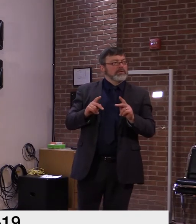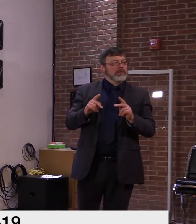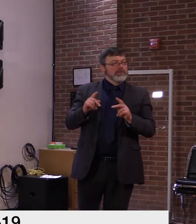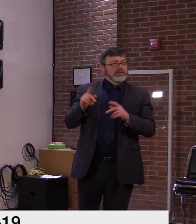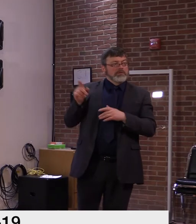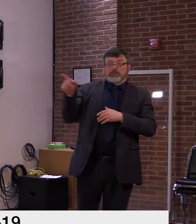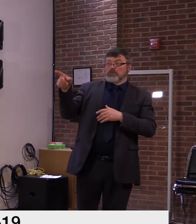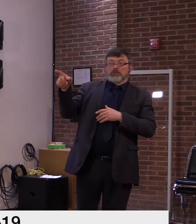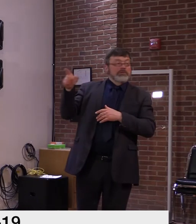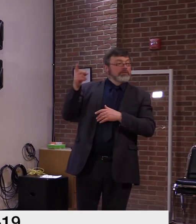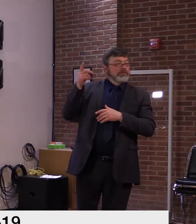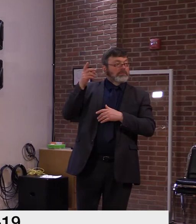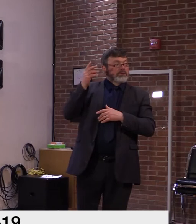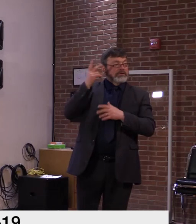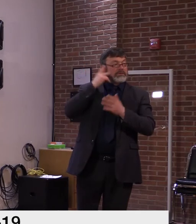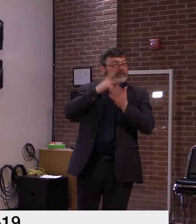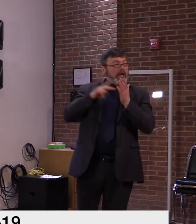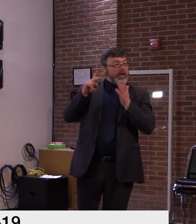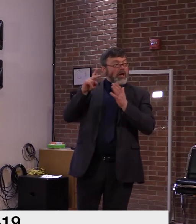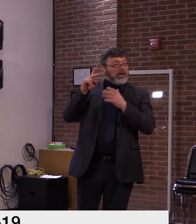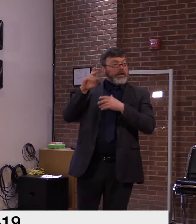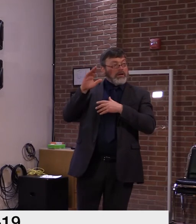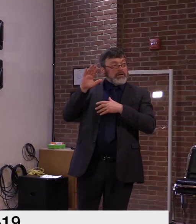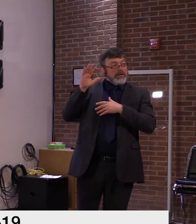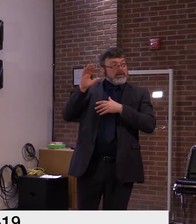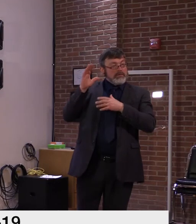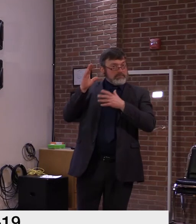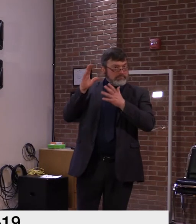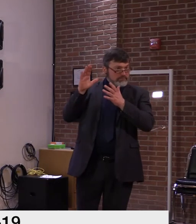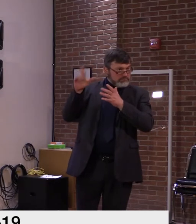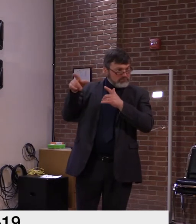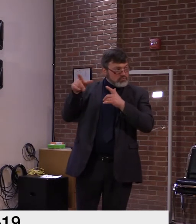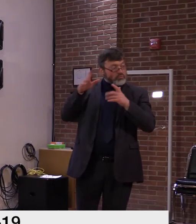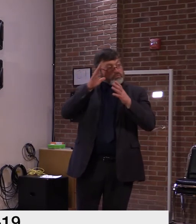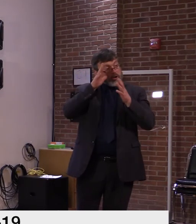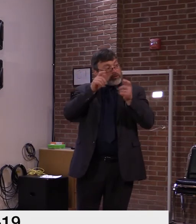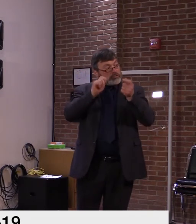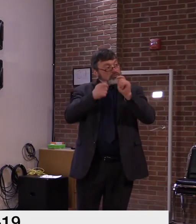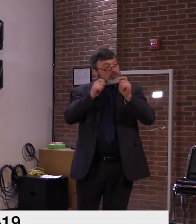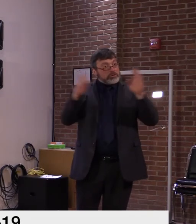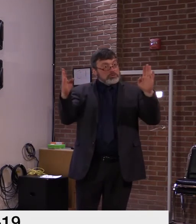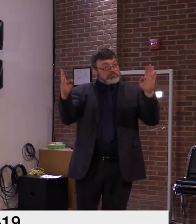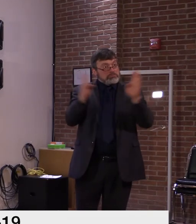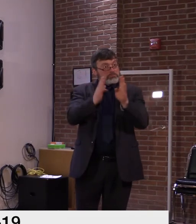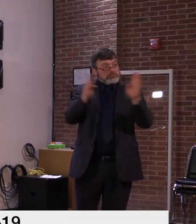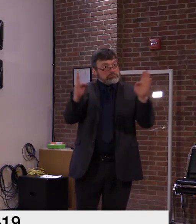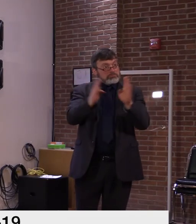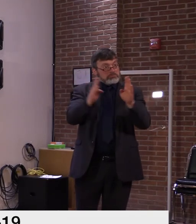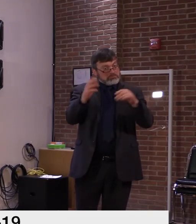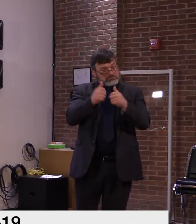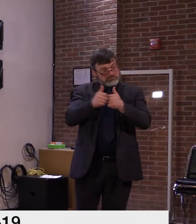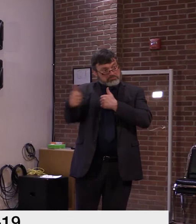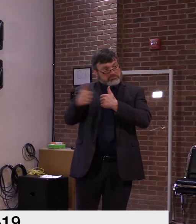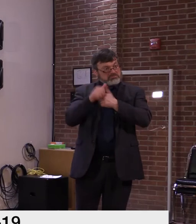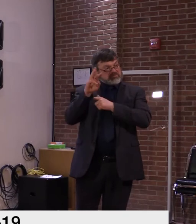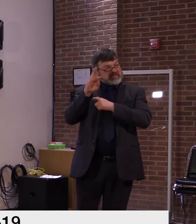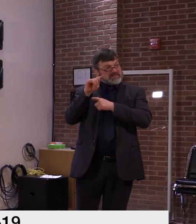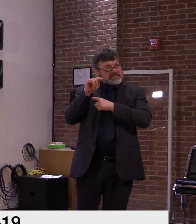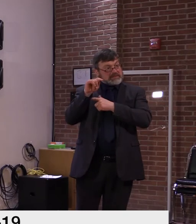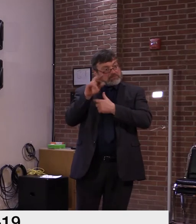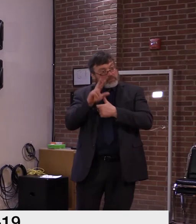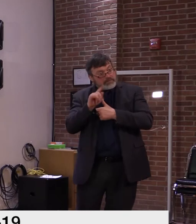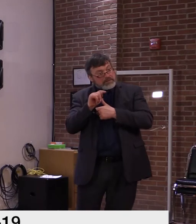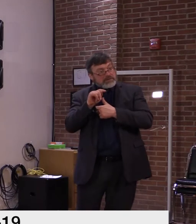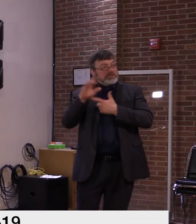the distancing recommendations within the next couple of months? If conditions improve, I definitely would think